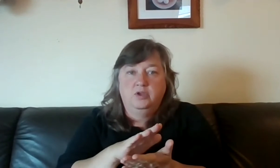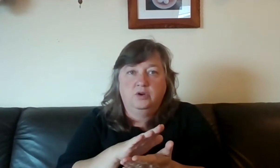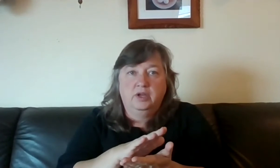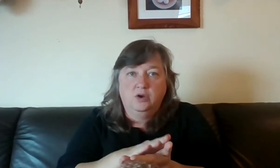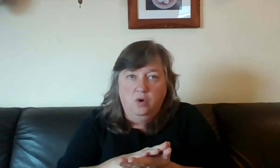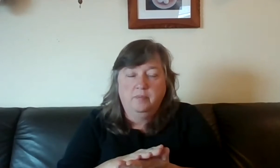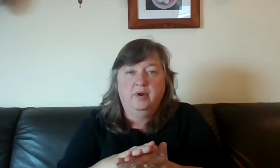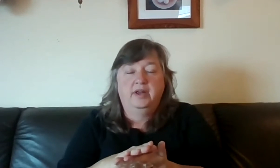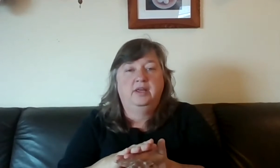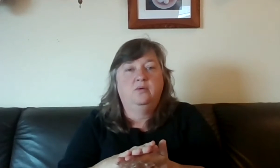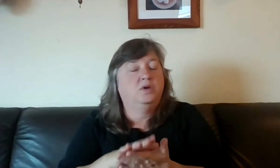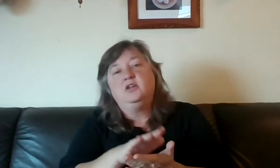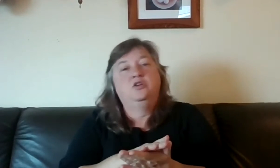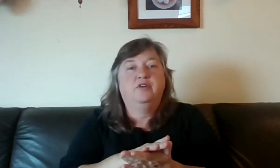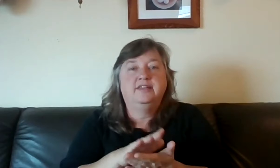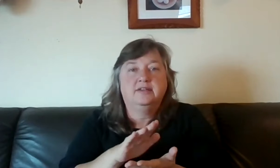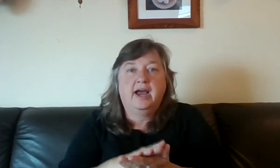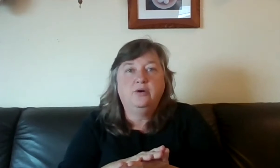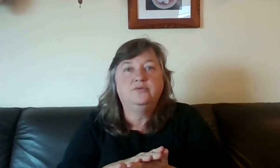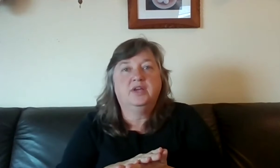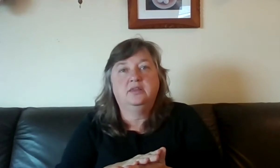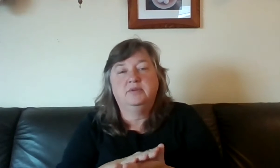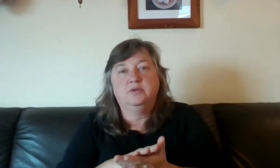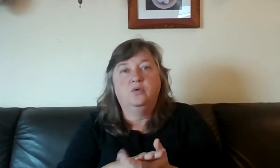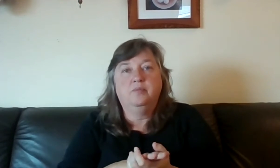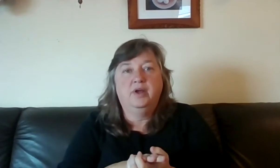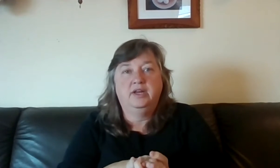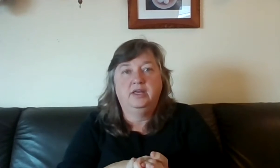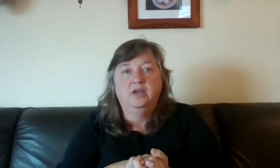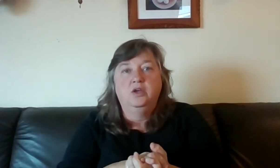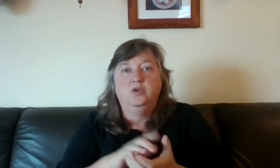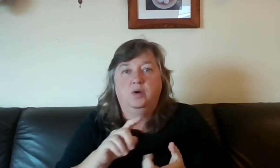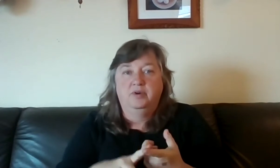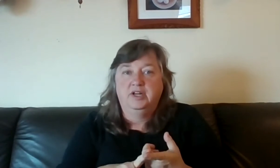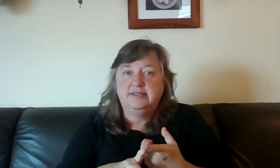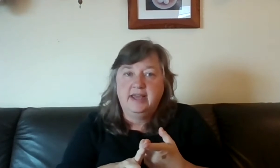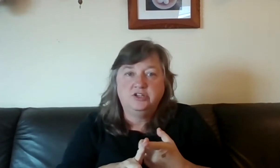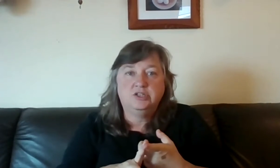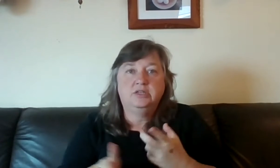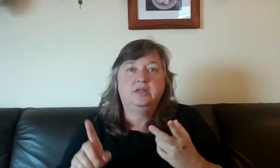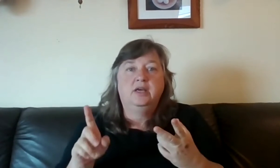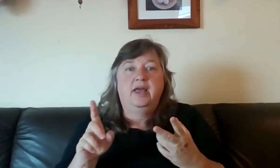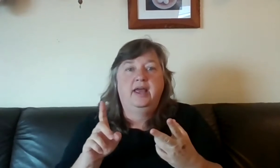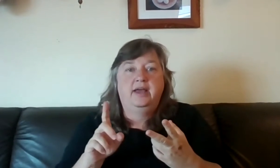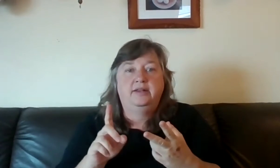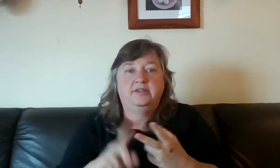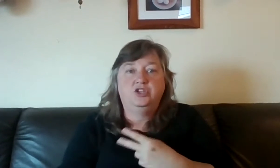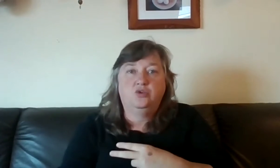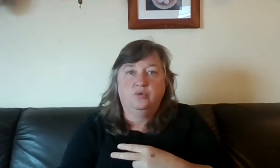you're incorporating what's on your face, and how you sign them is incorporating your pronunciation and the degree